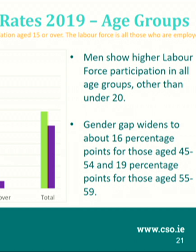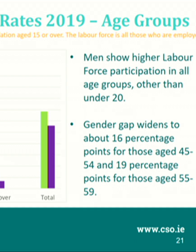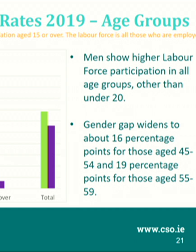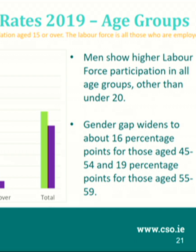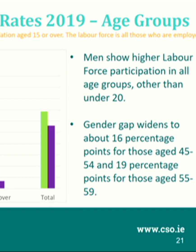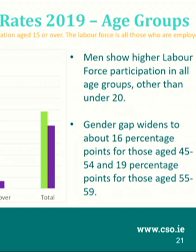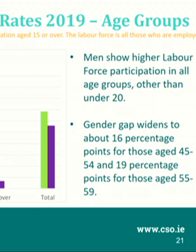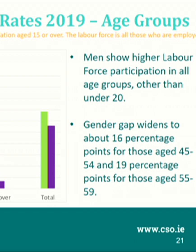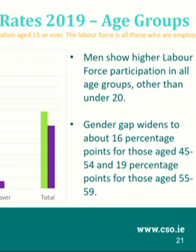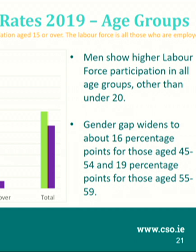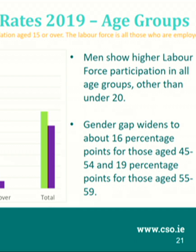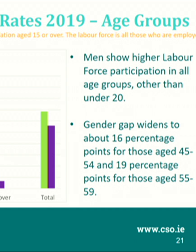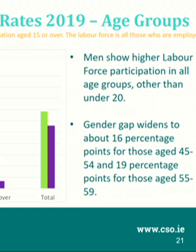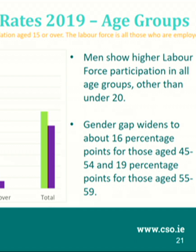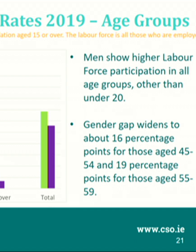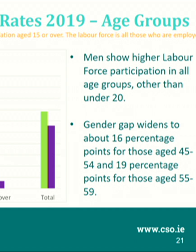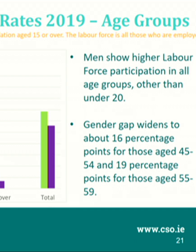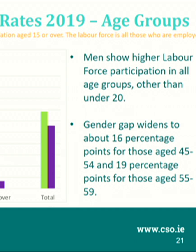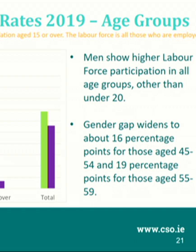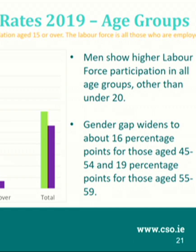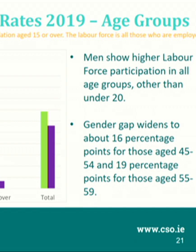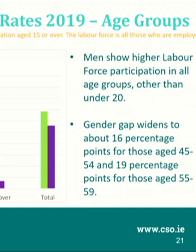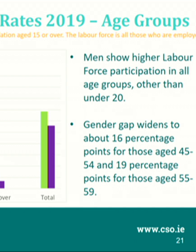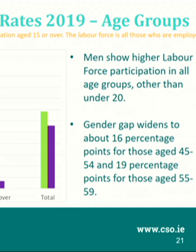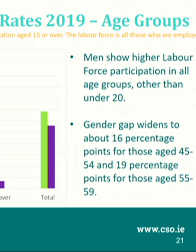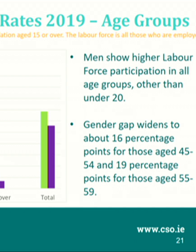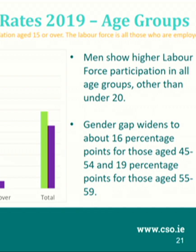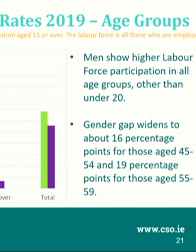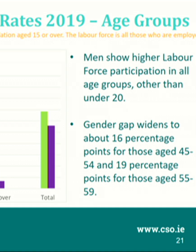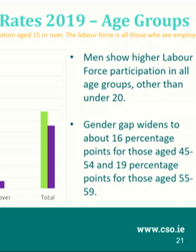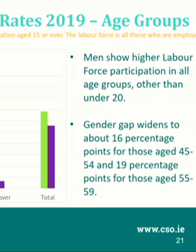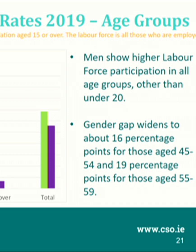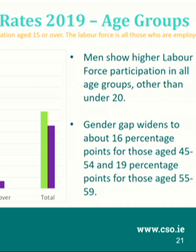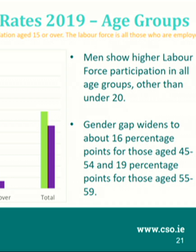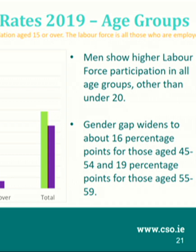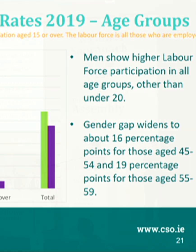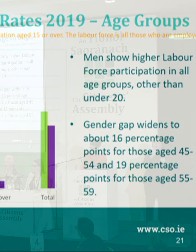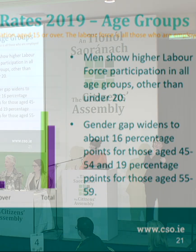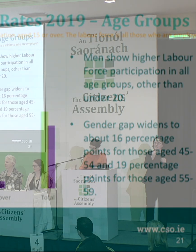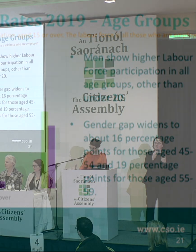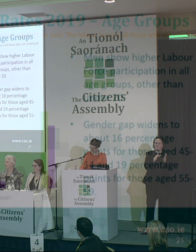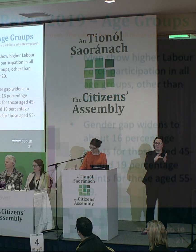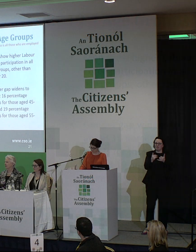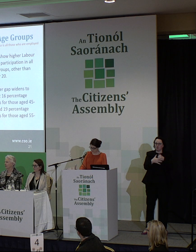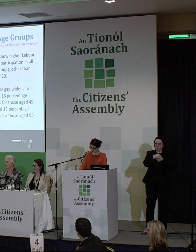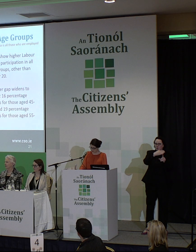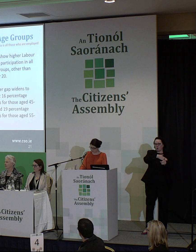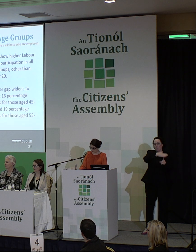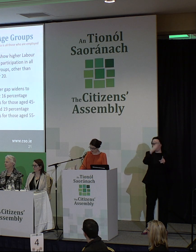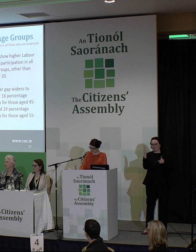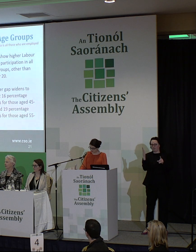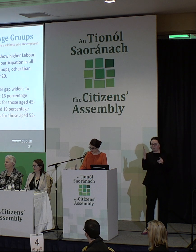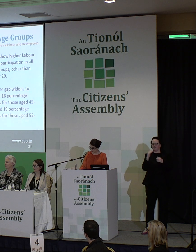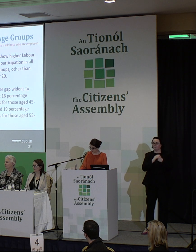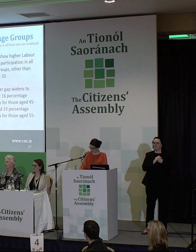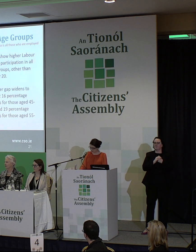of people in the labour force as a percentage of total population aged 15 or over. So